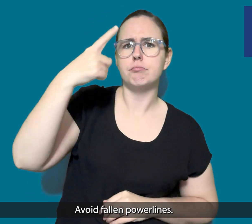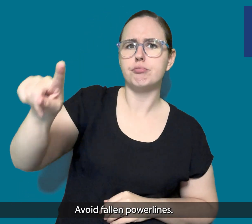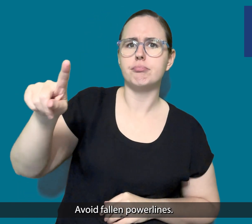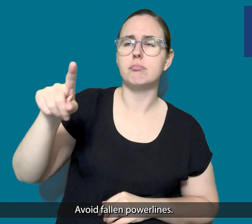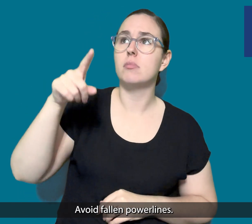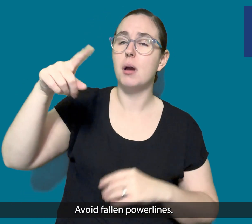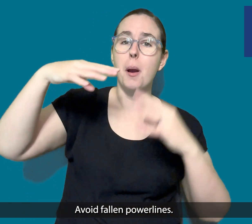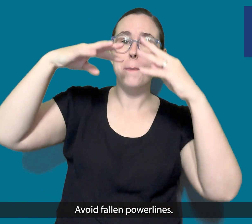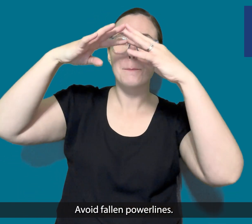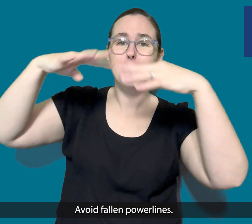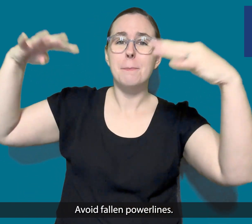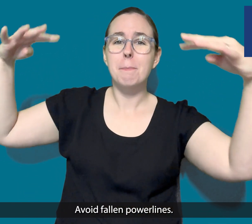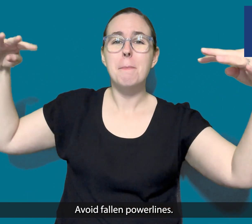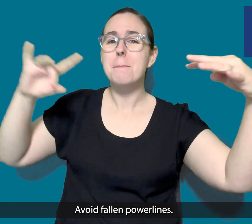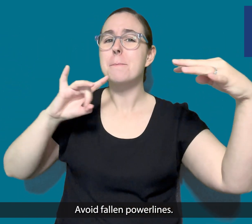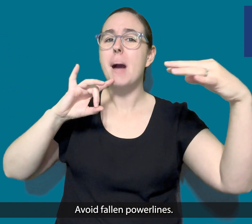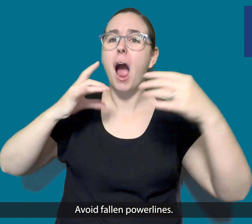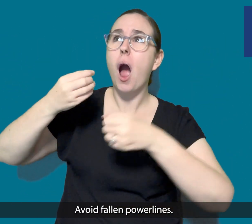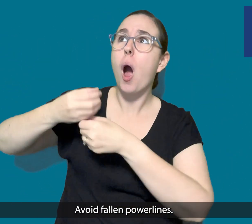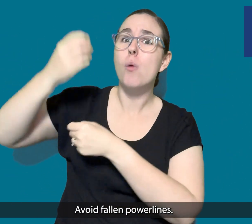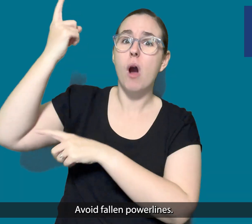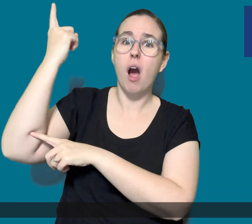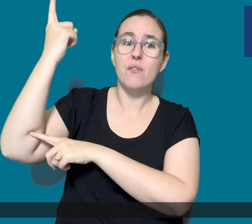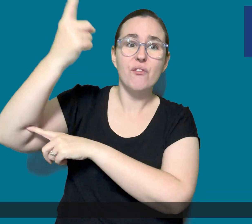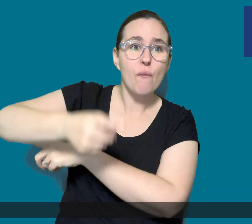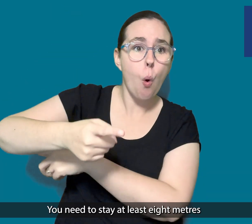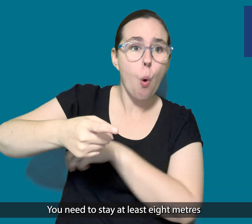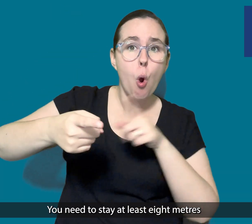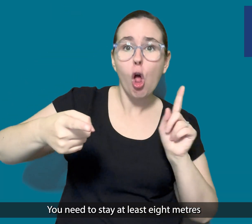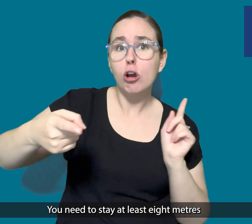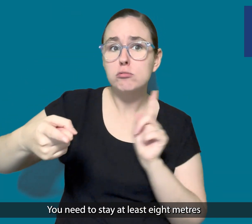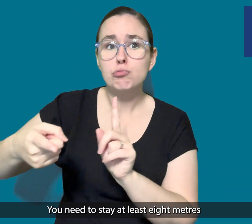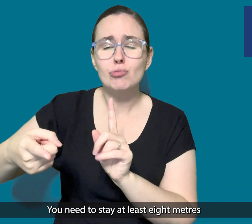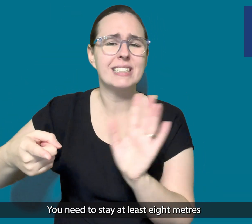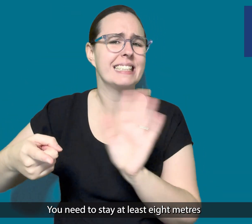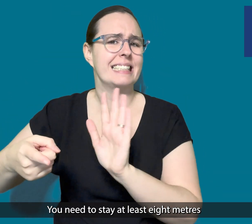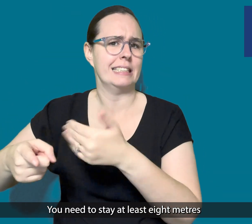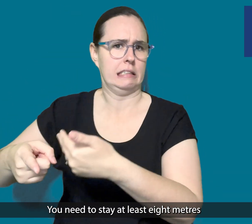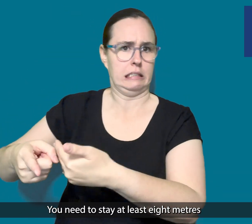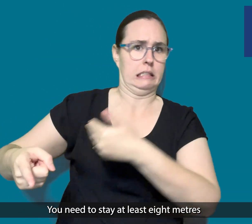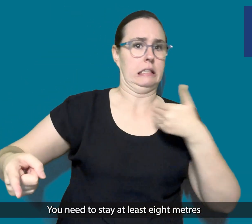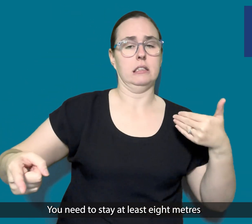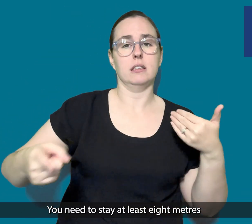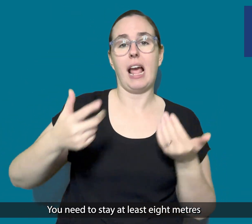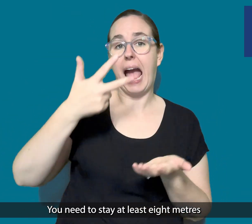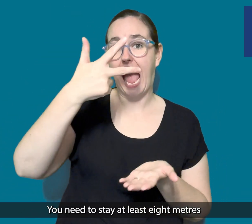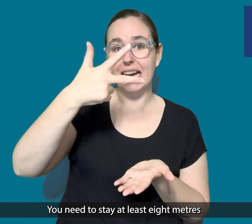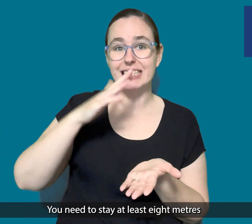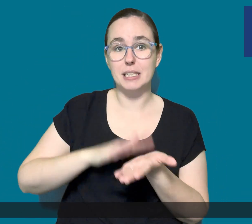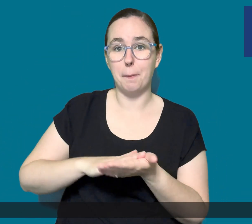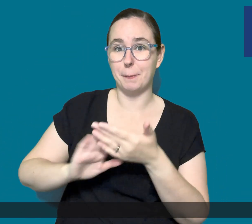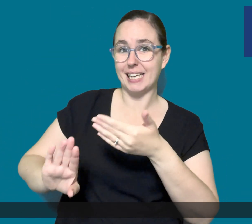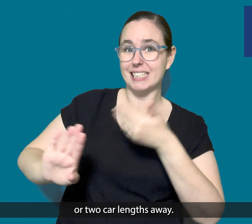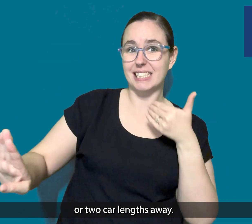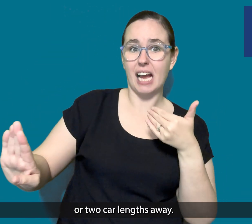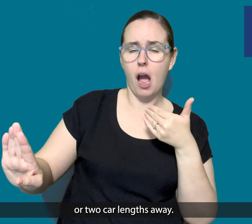Avoid fallen power lines. You need to stay at least 8 metres or 2